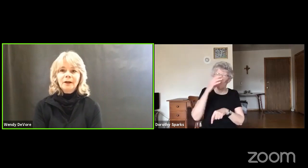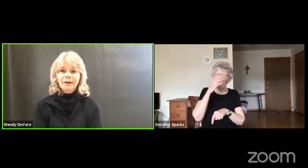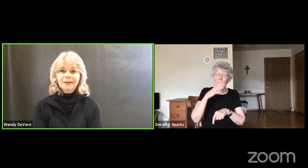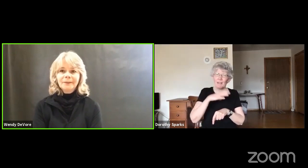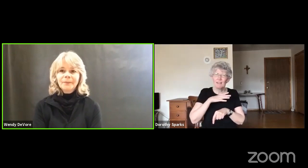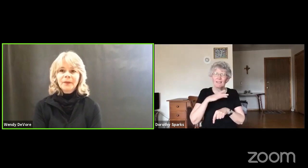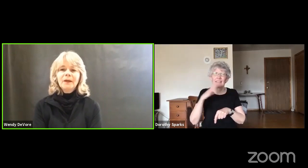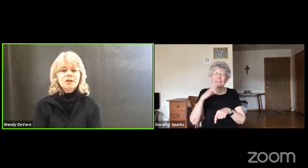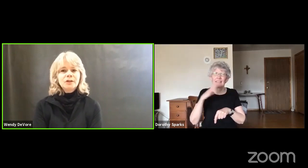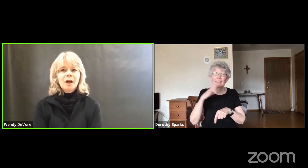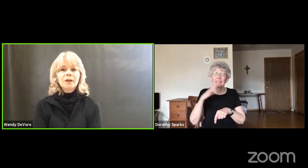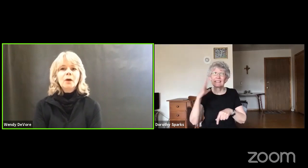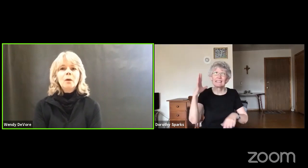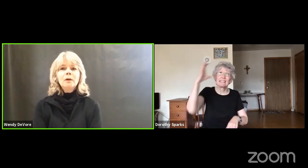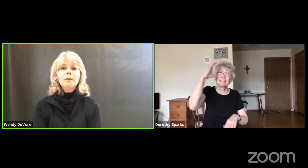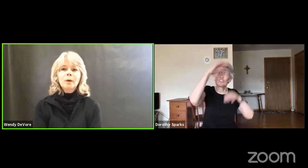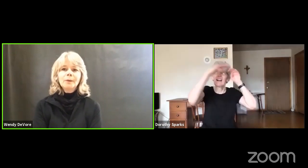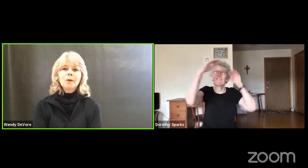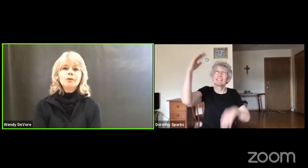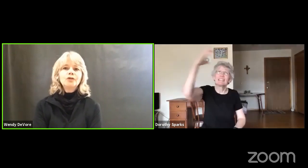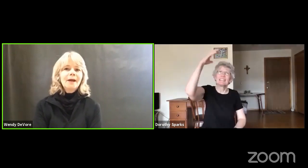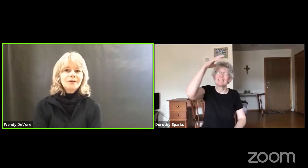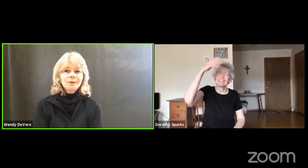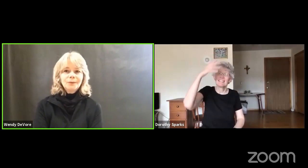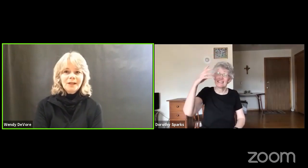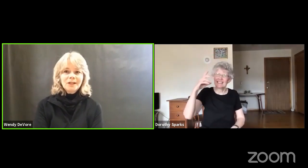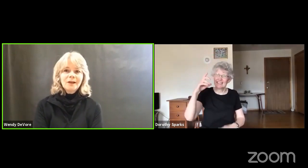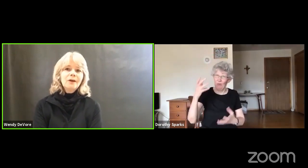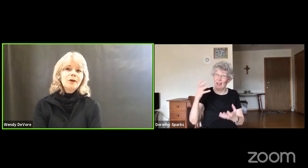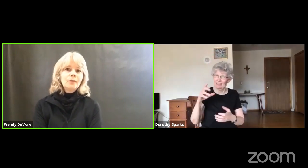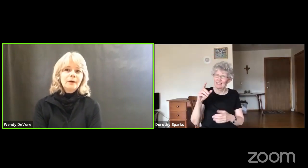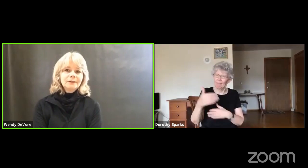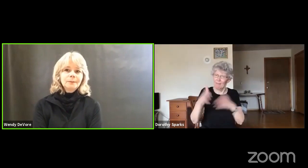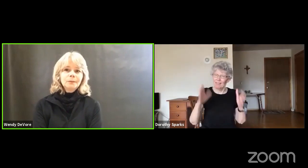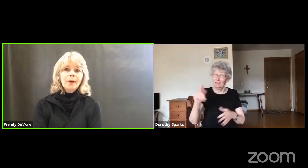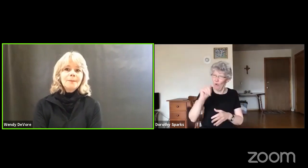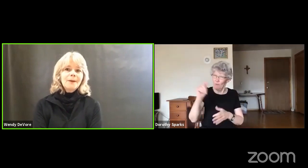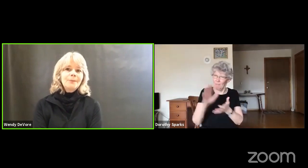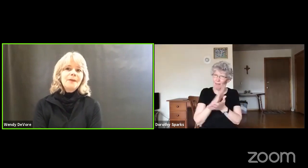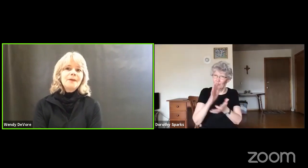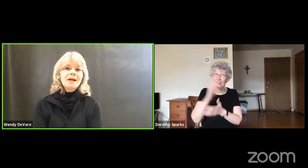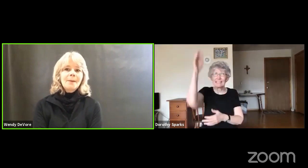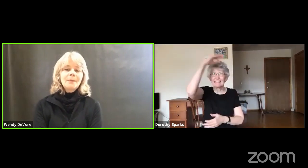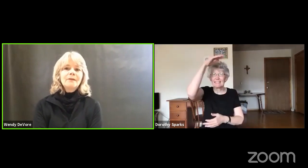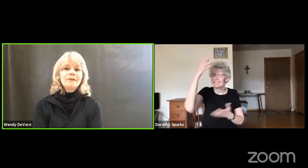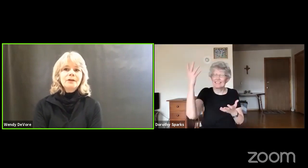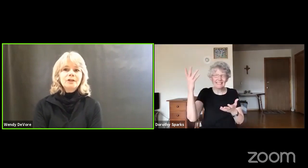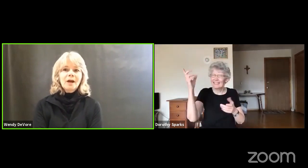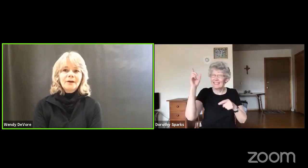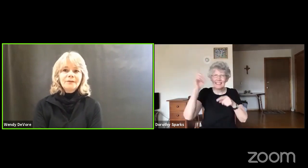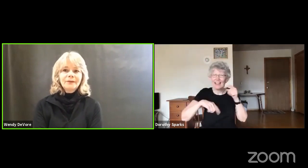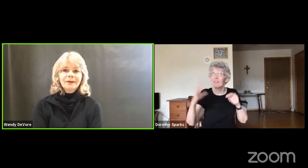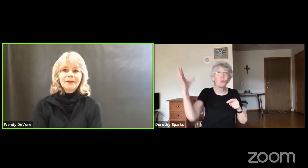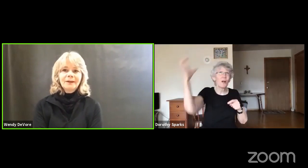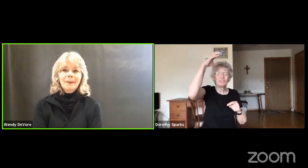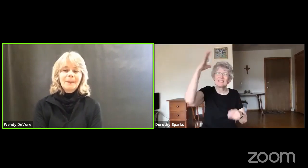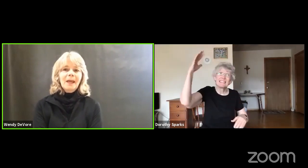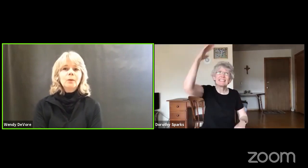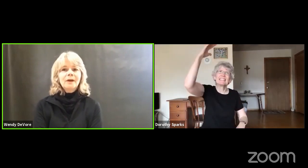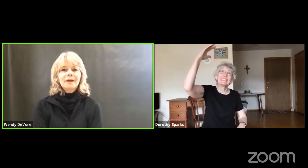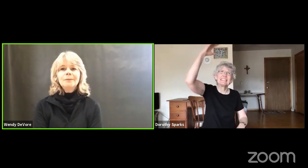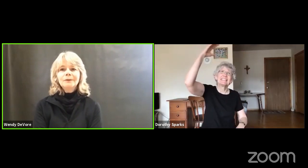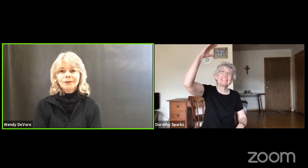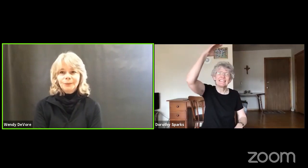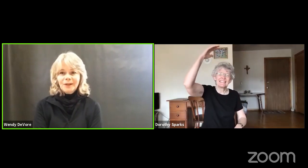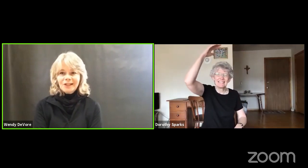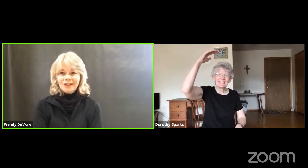in her cart. She saw an older woman who was trying to reach for some toilet paper at the top of the shelf and